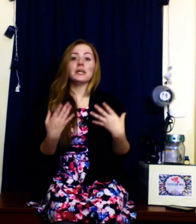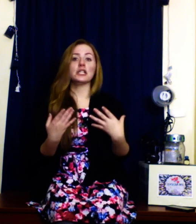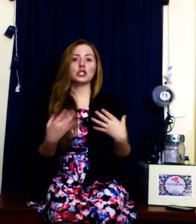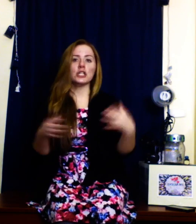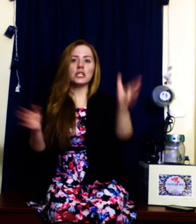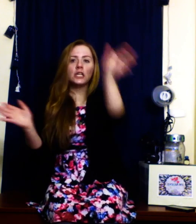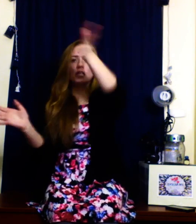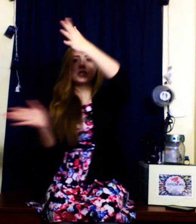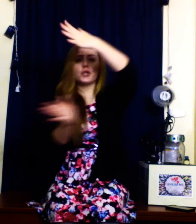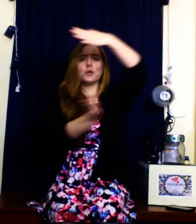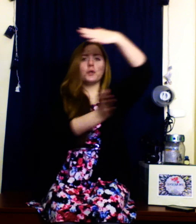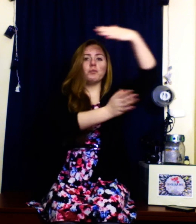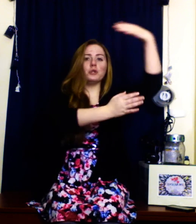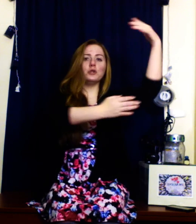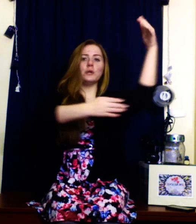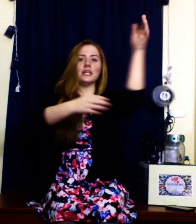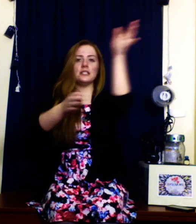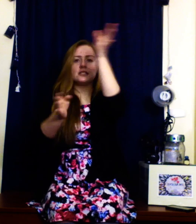picture. So the blue wind,